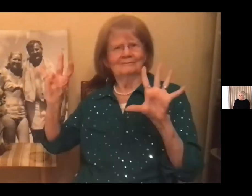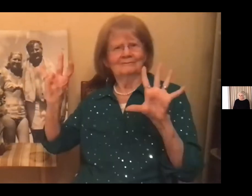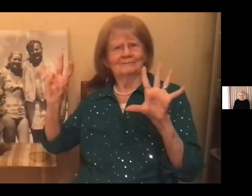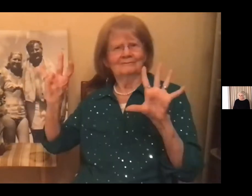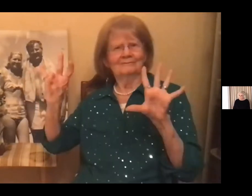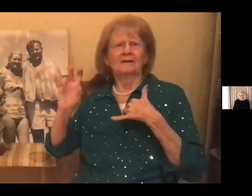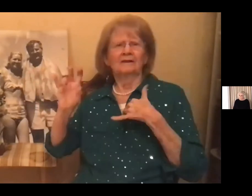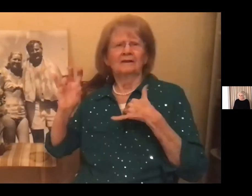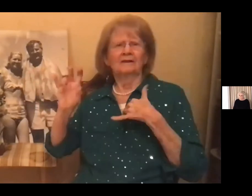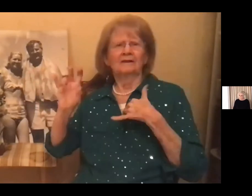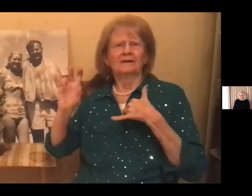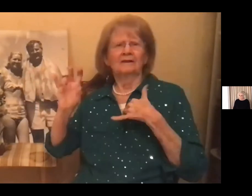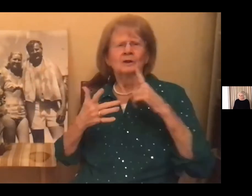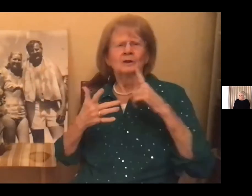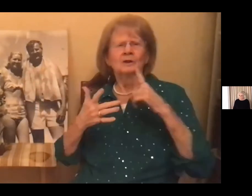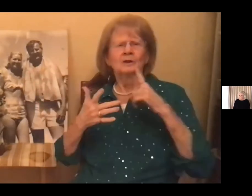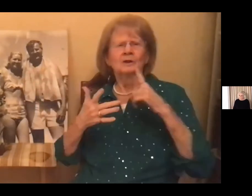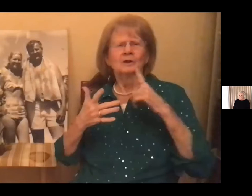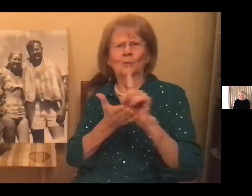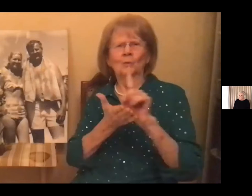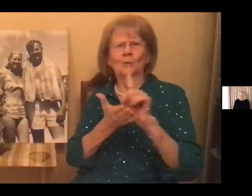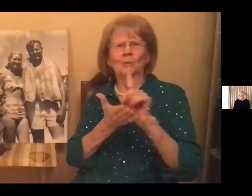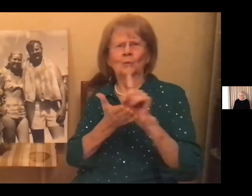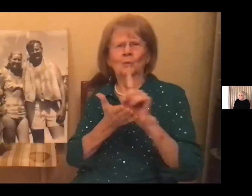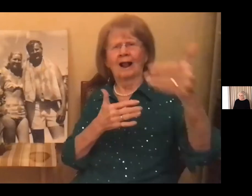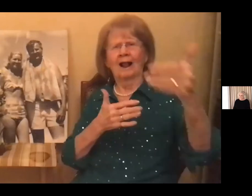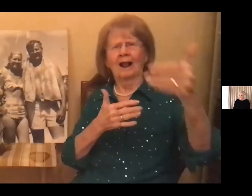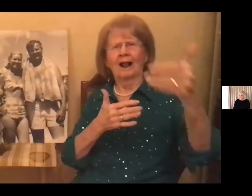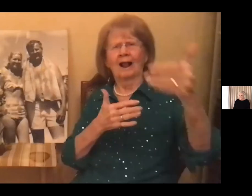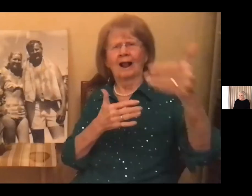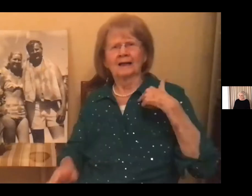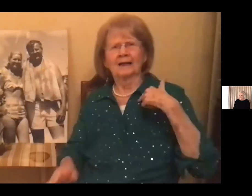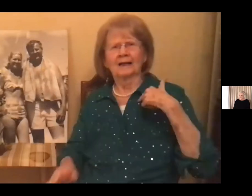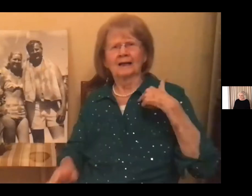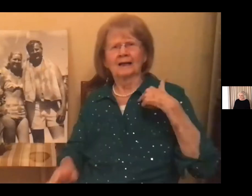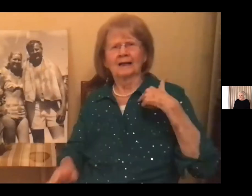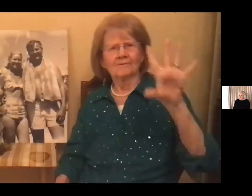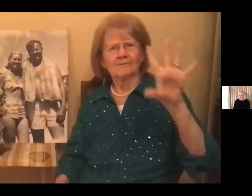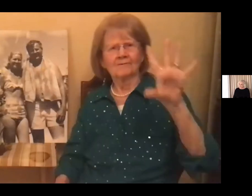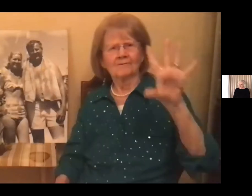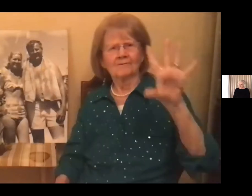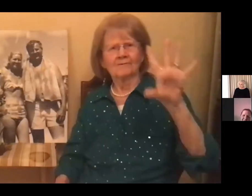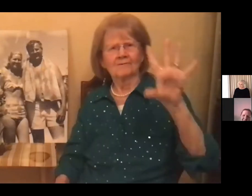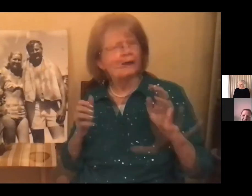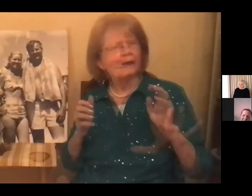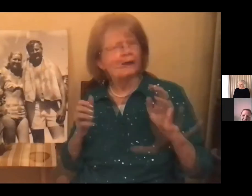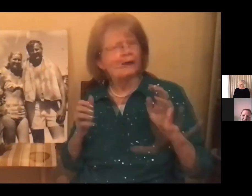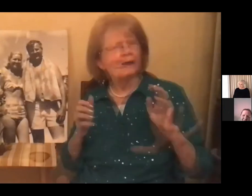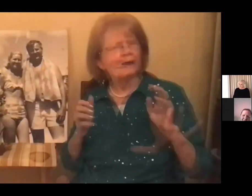So 87, and now I'm almost 85. Really, I'm a little bit excited because I'm not quite 85. I'll say I'm.